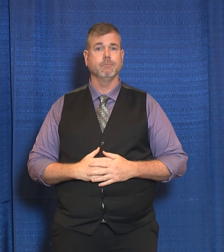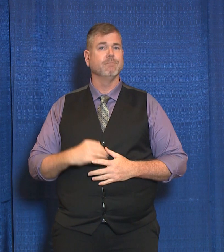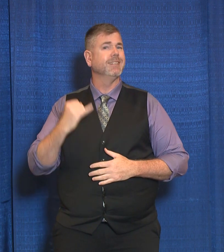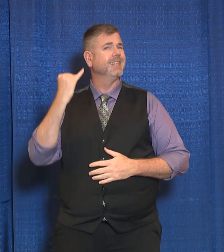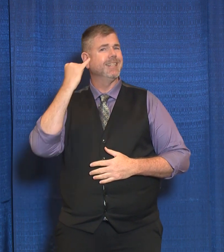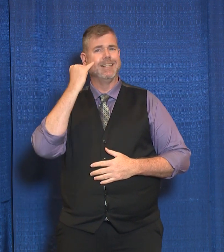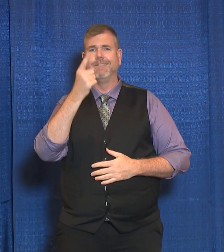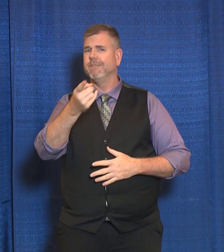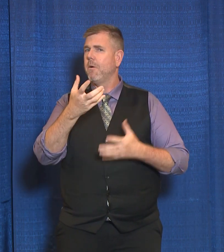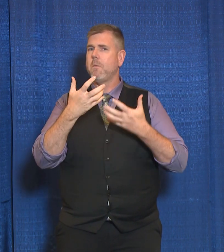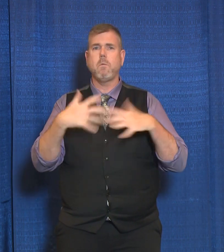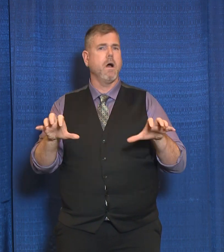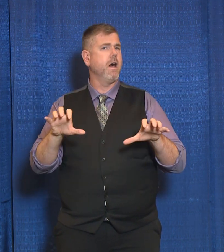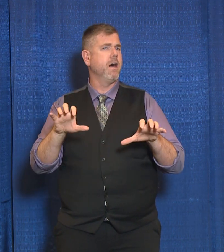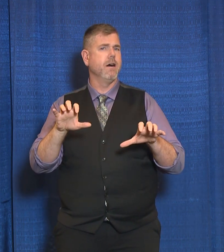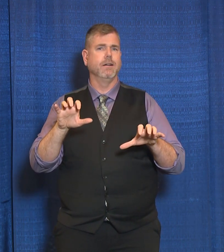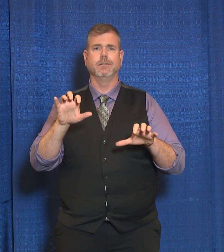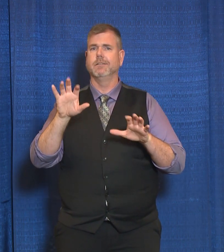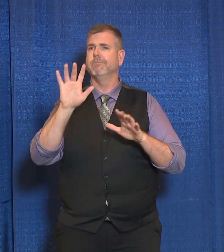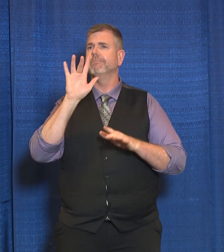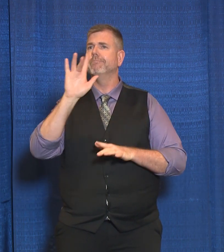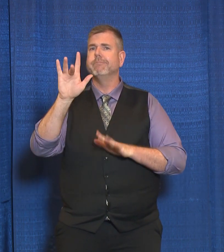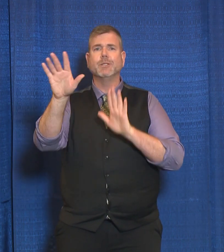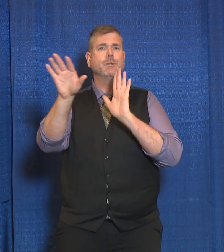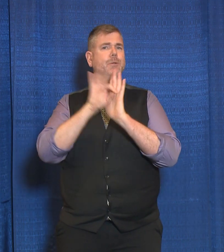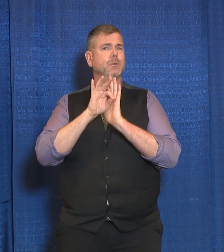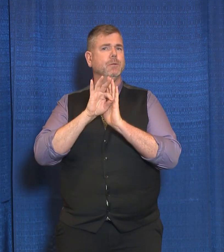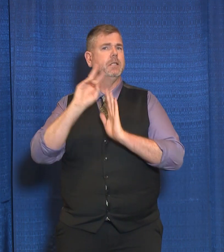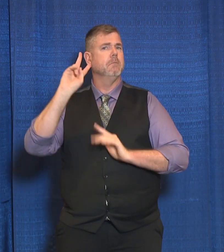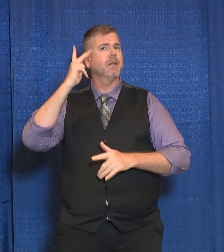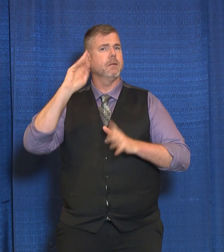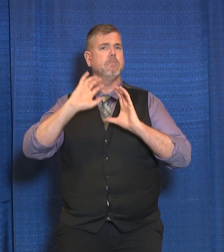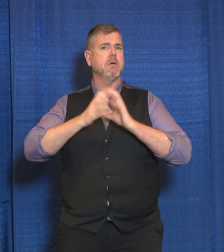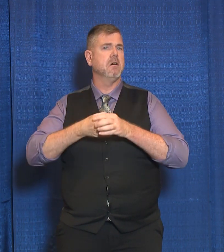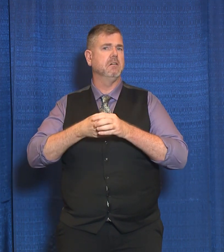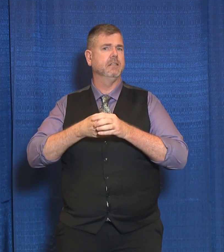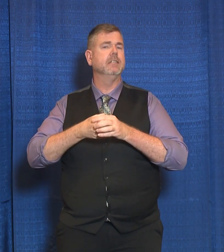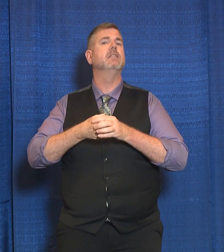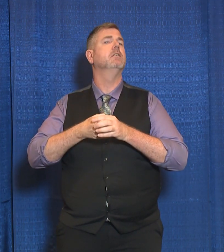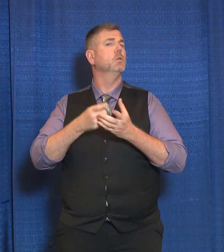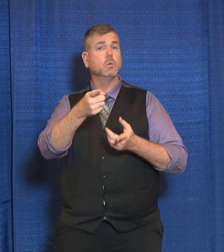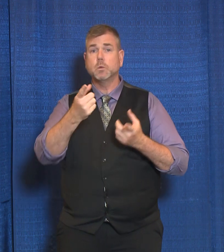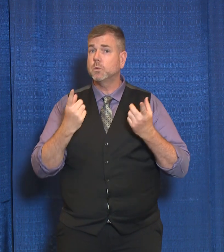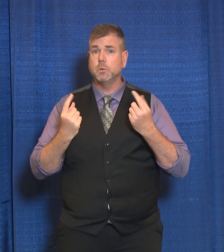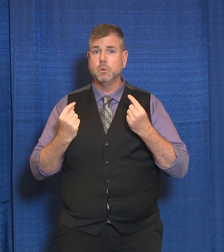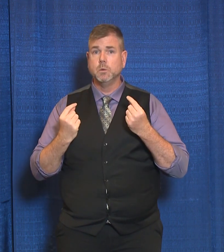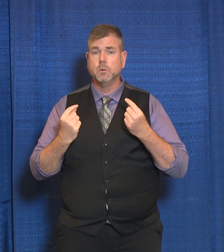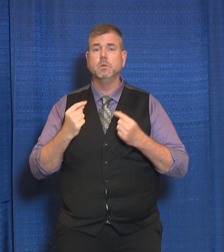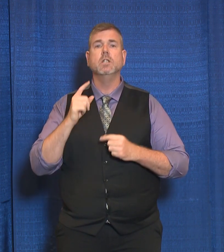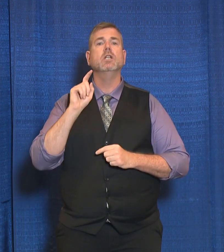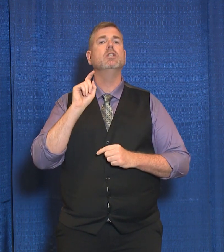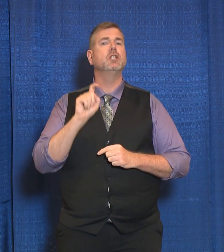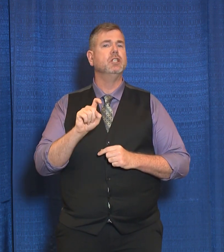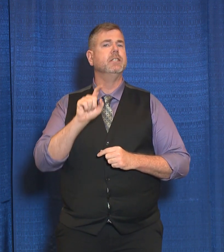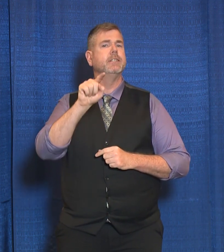If you do not want to choose a political party, you should select the button for No Party/None.